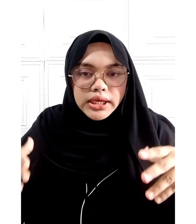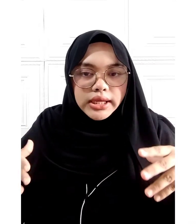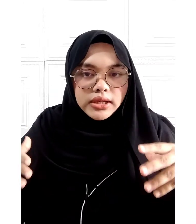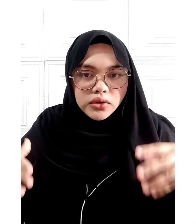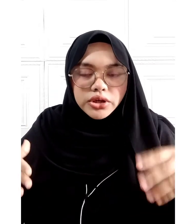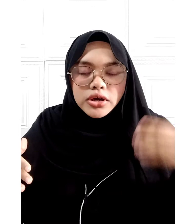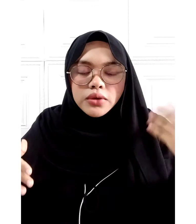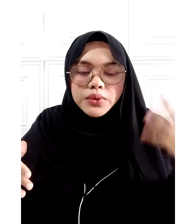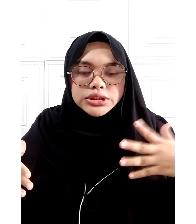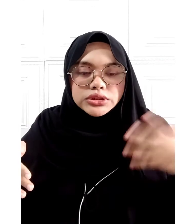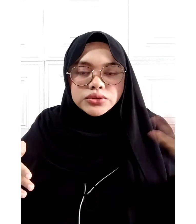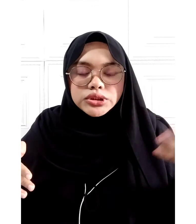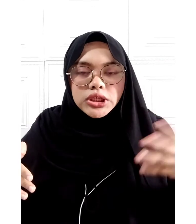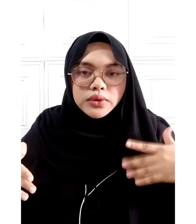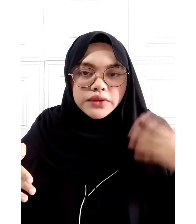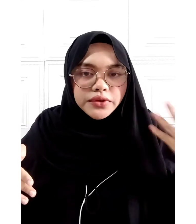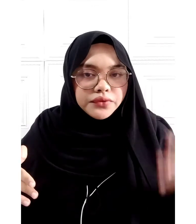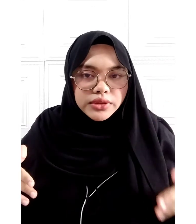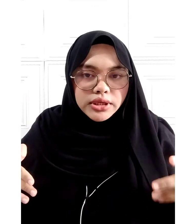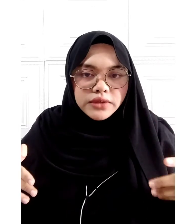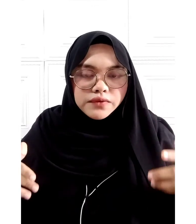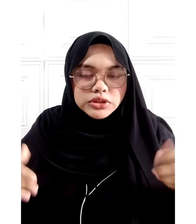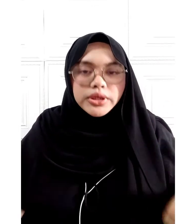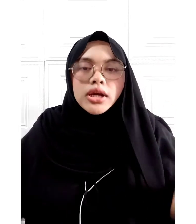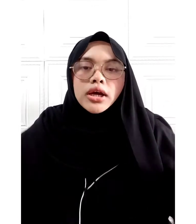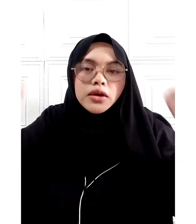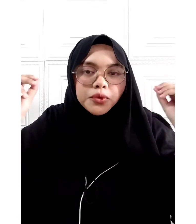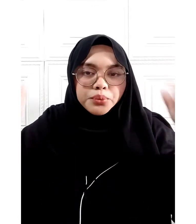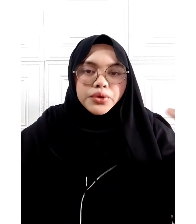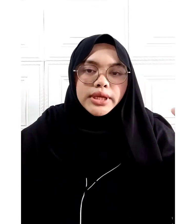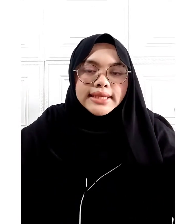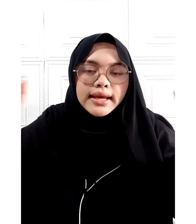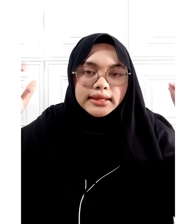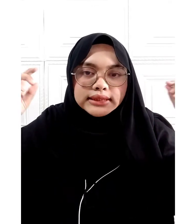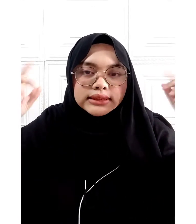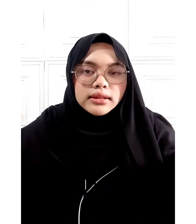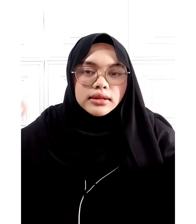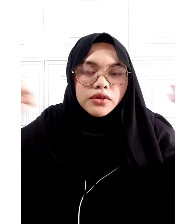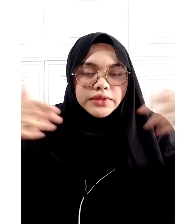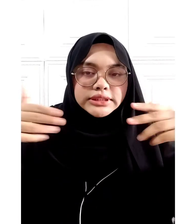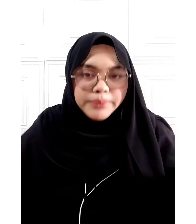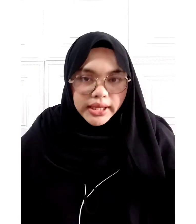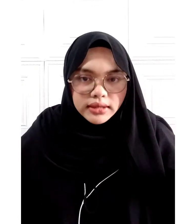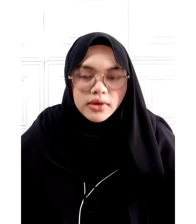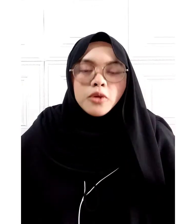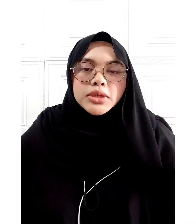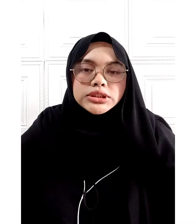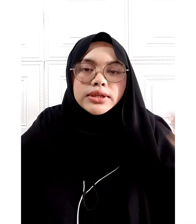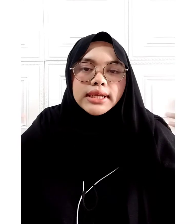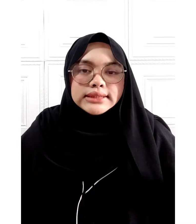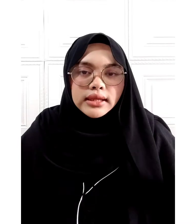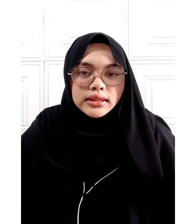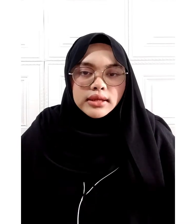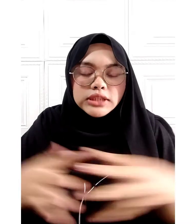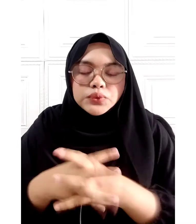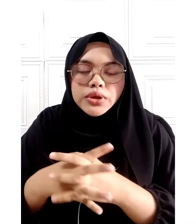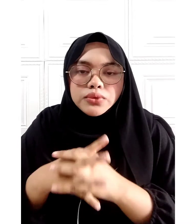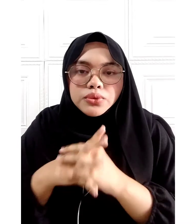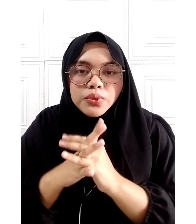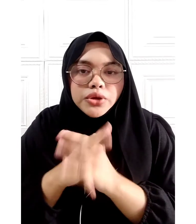UDL load, which is usually 25 Newton, the first one, and we put it at the center of the span. We make sure it at the center, as we do not want to